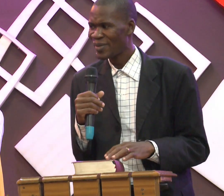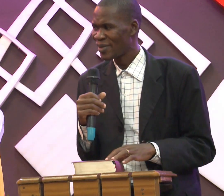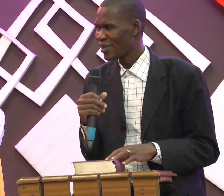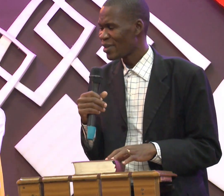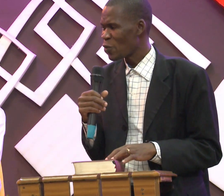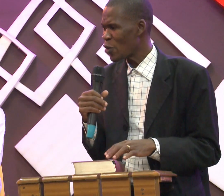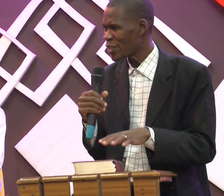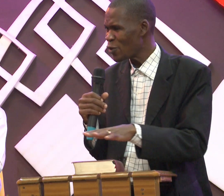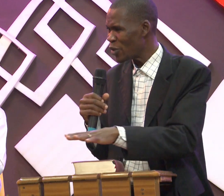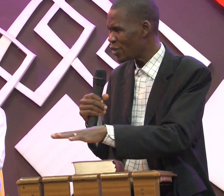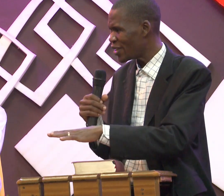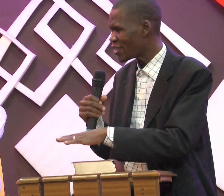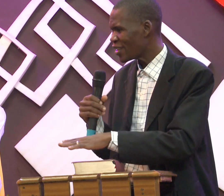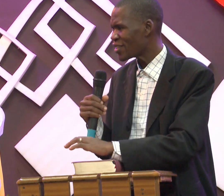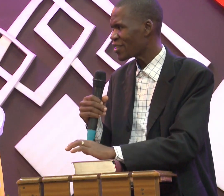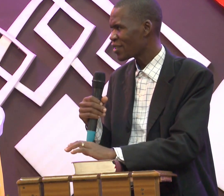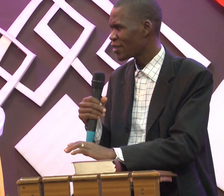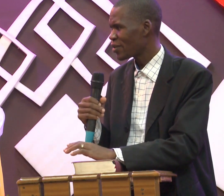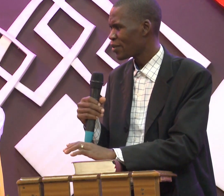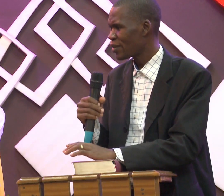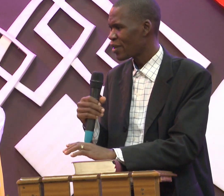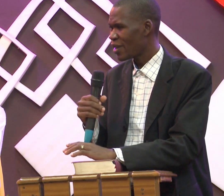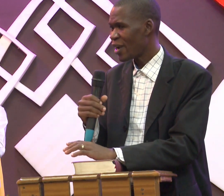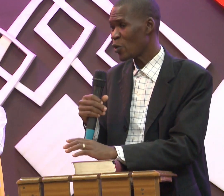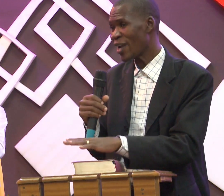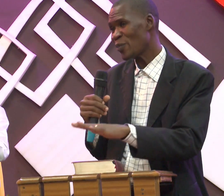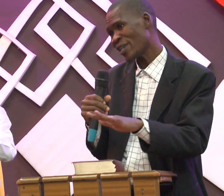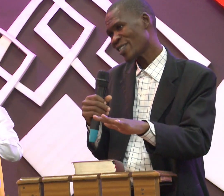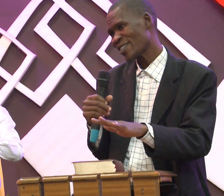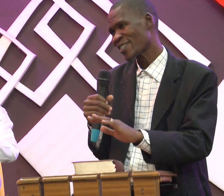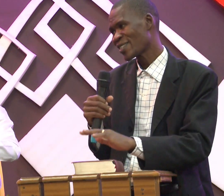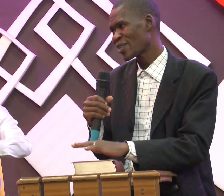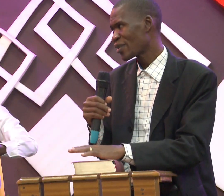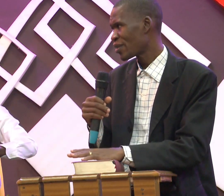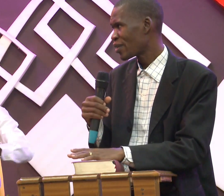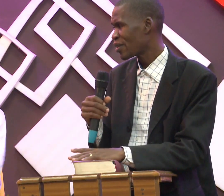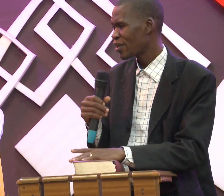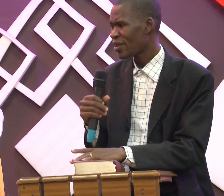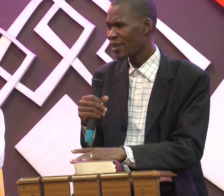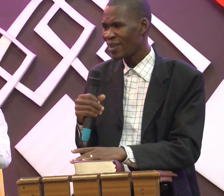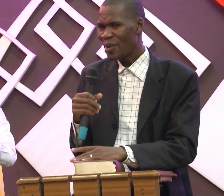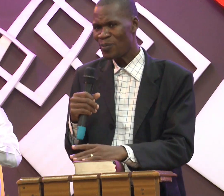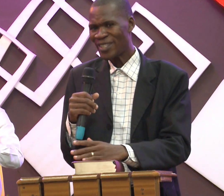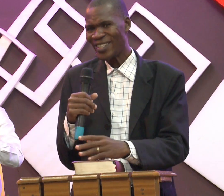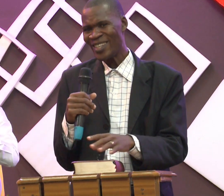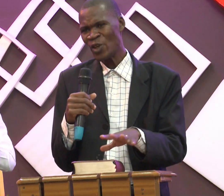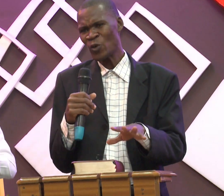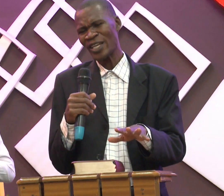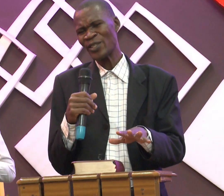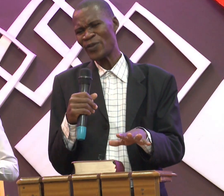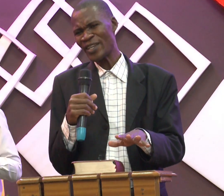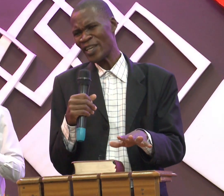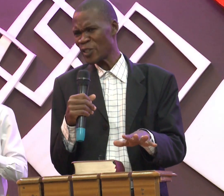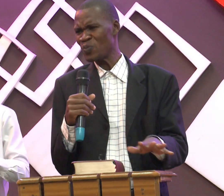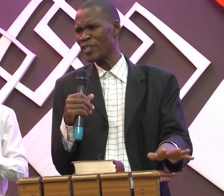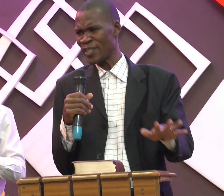tukyazimba kanisa. We were still building the church. Katuina bench. And we had benches. Ebikulu byalinga ebiwendule. But they looked